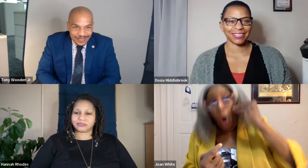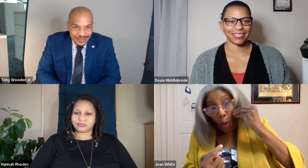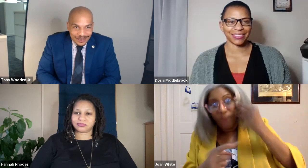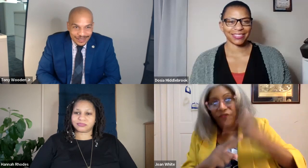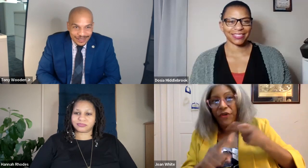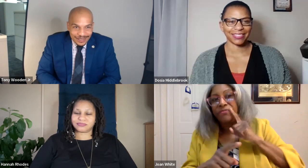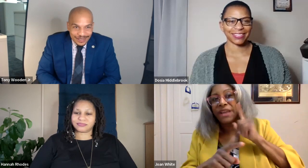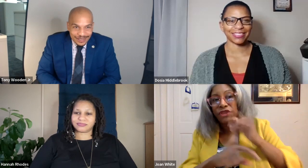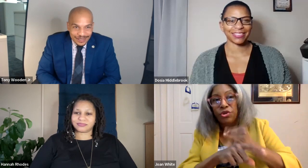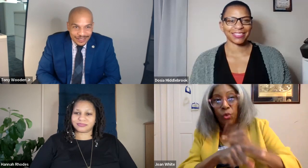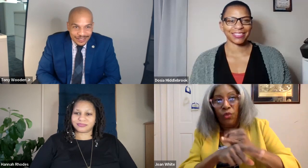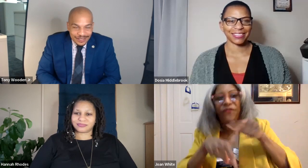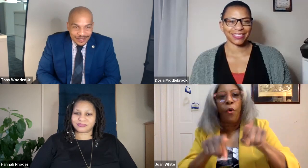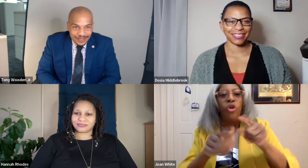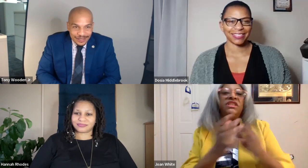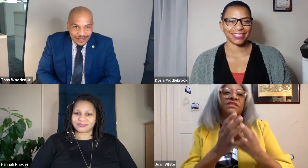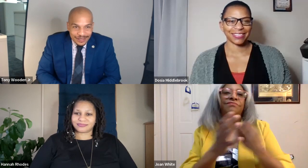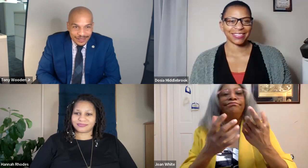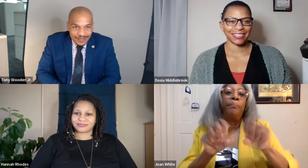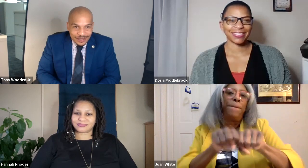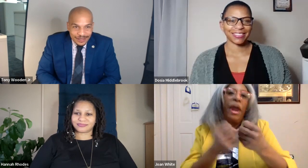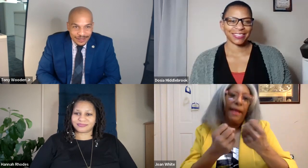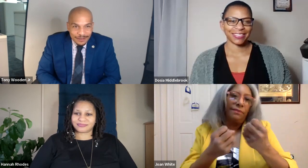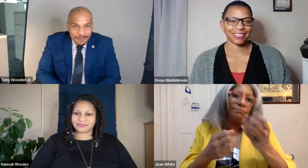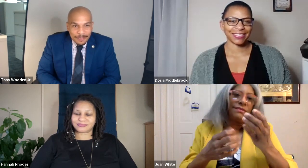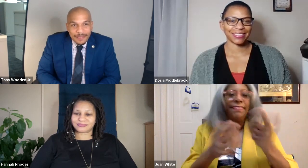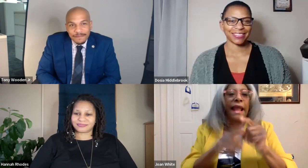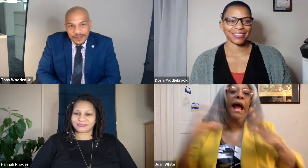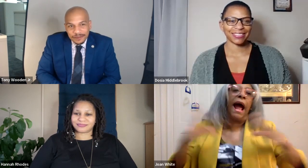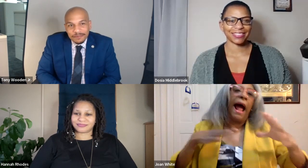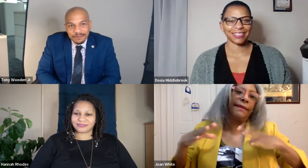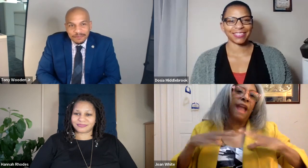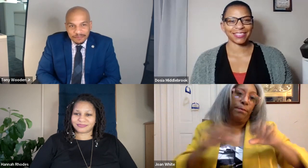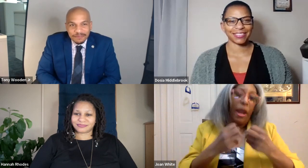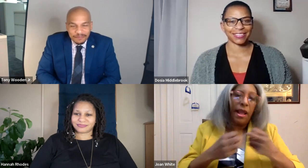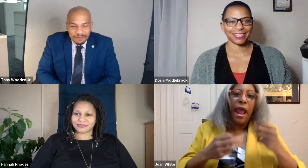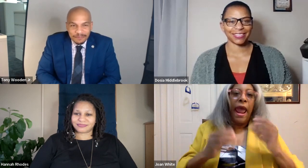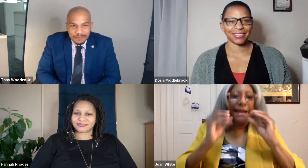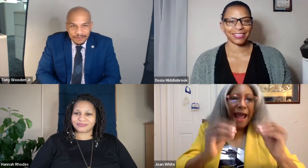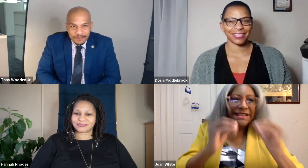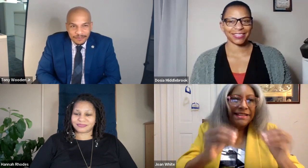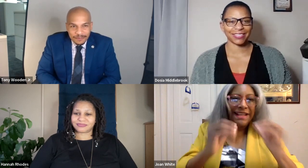And that started to be well known. And then when I came home from the deaf school, you know, during the summer break or holidays or whatnot,